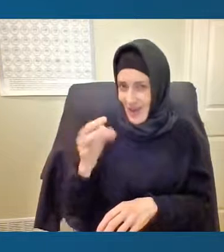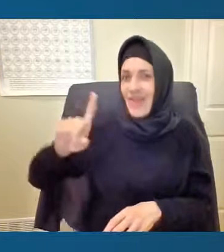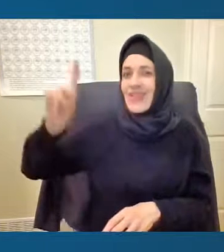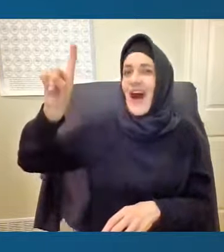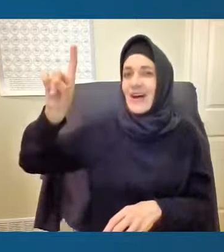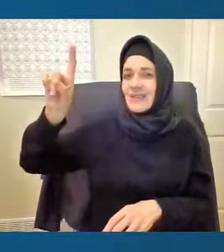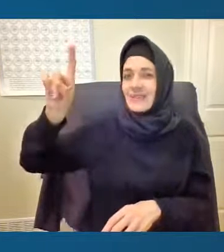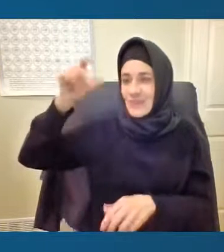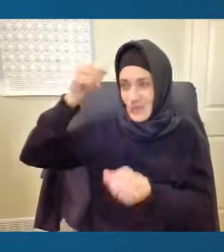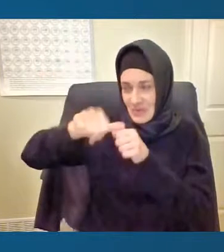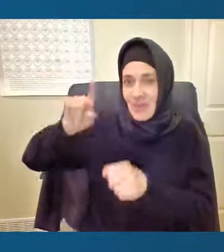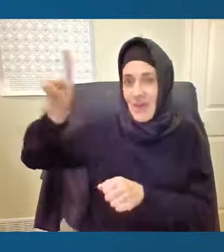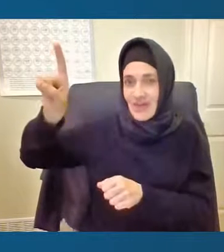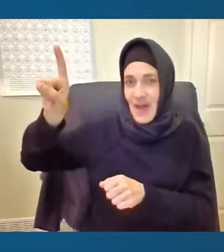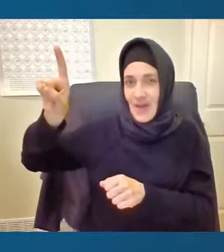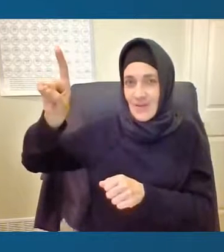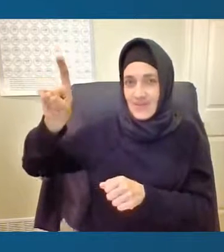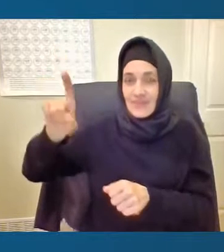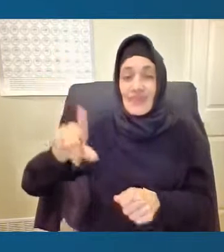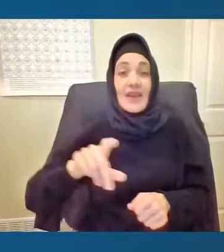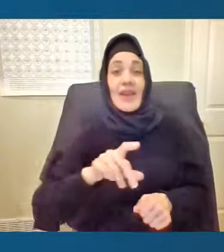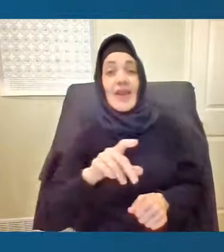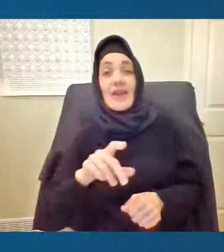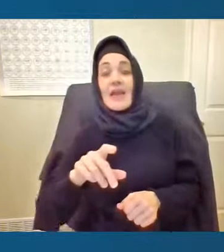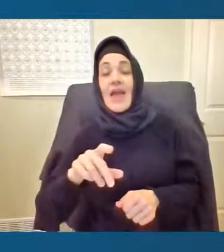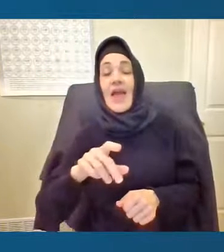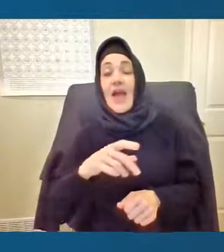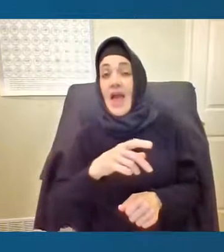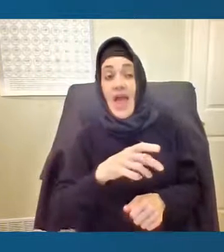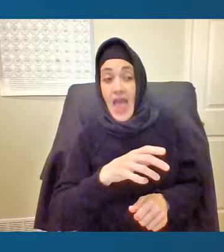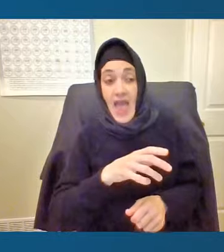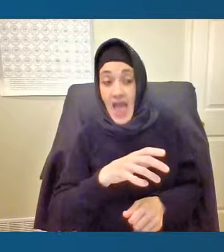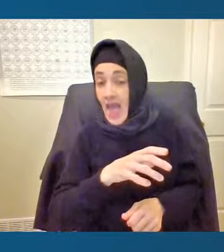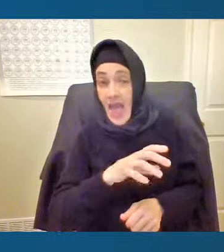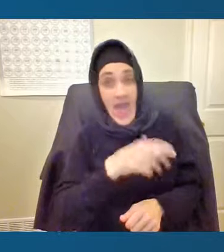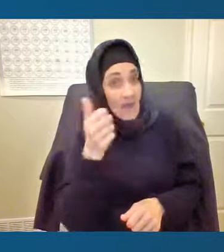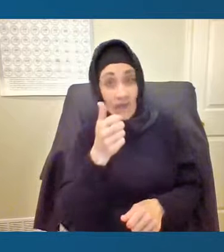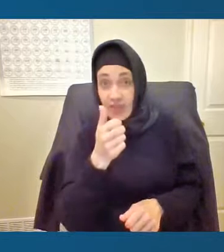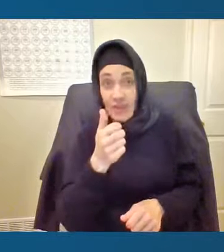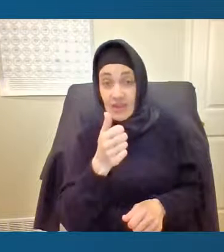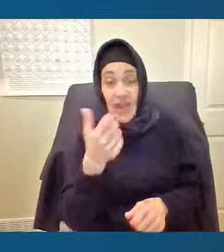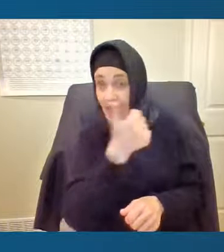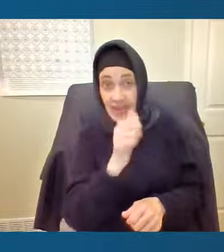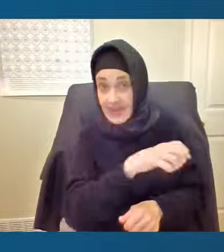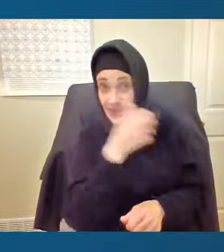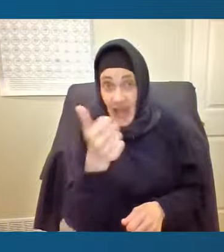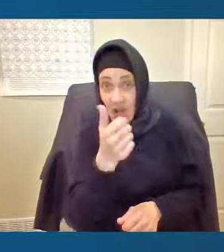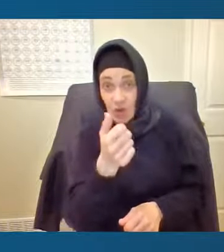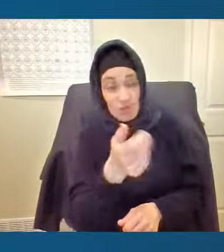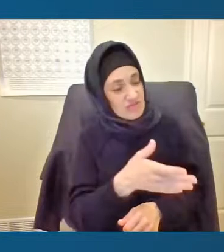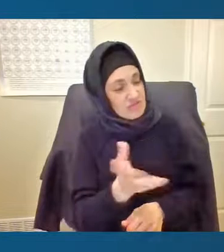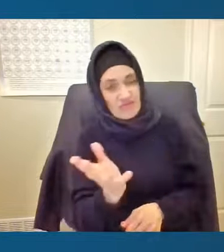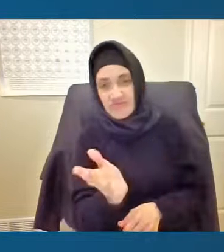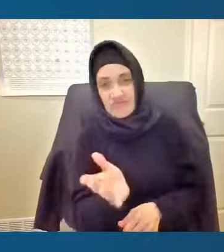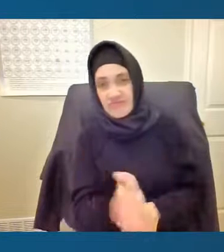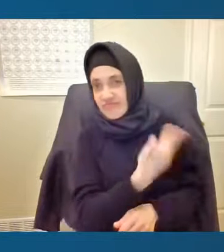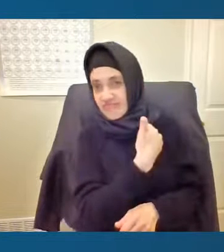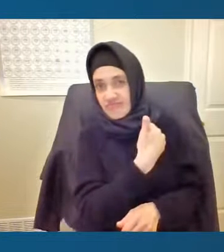And the other thing is control the gaze, control the eyes. If you control your eyes, that's it. Control your eyes, dhikr of